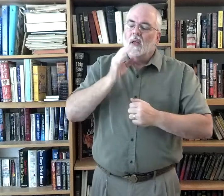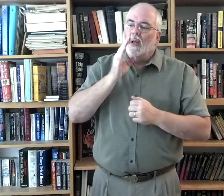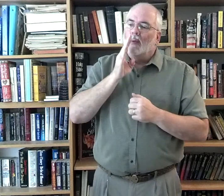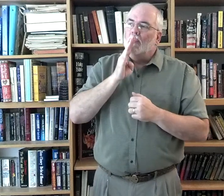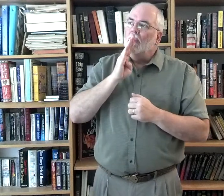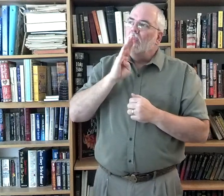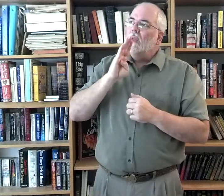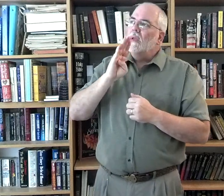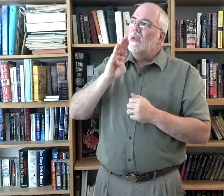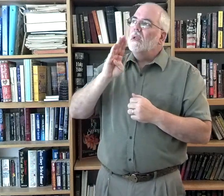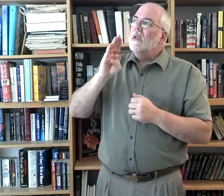Be